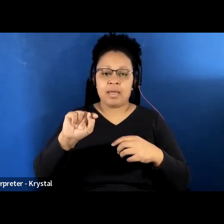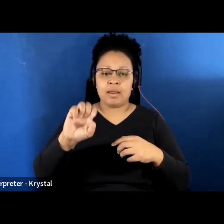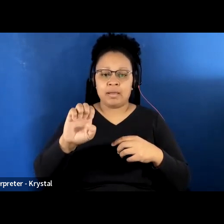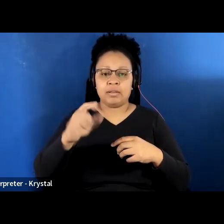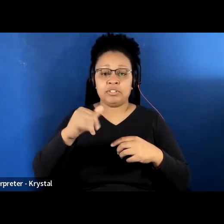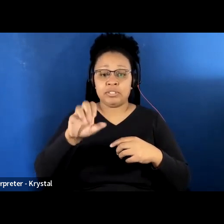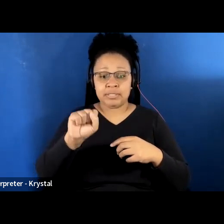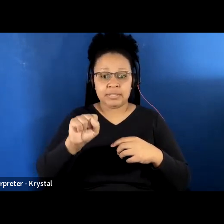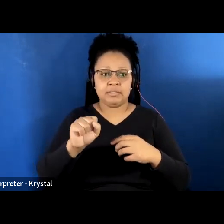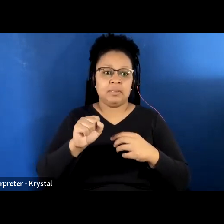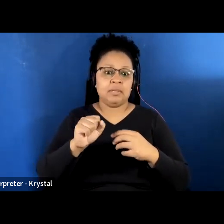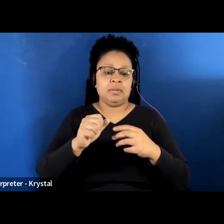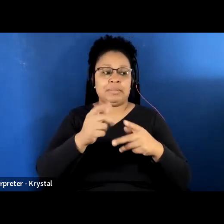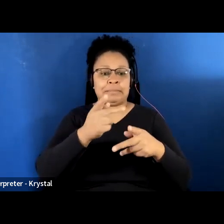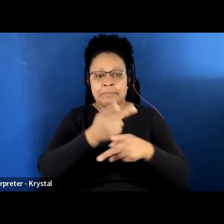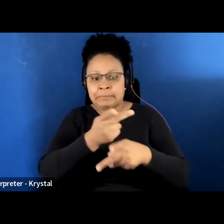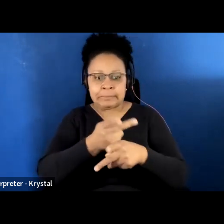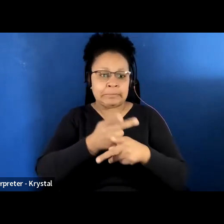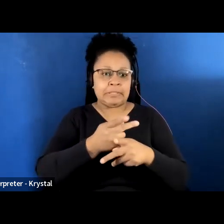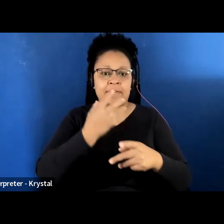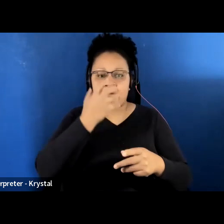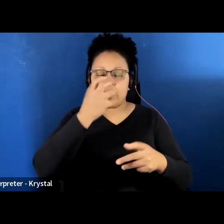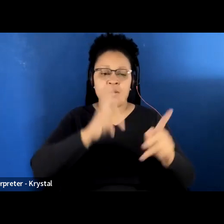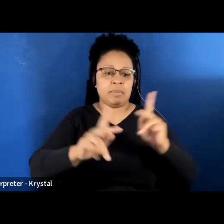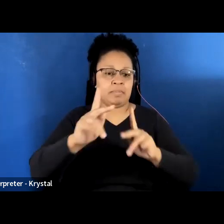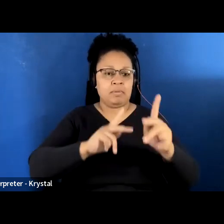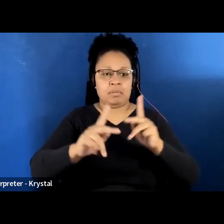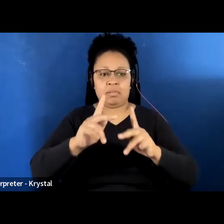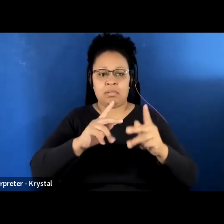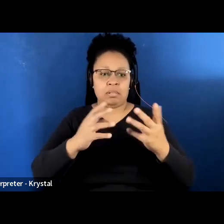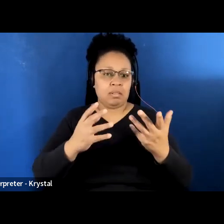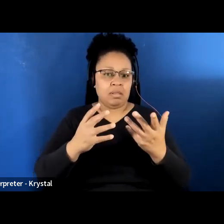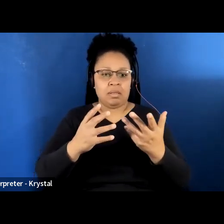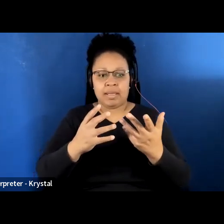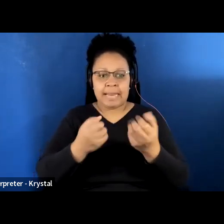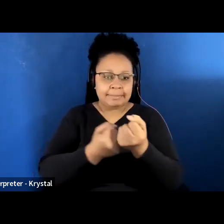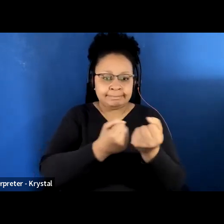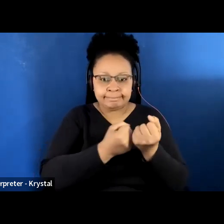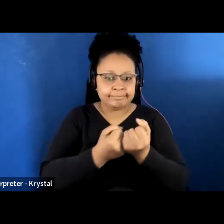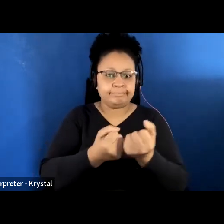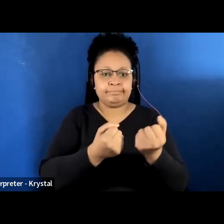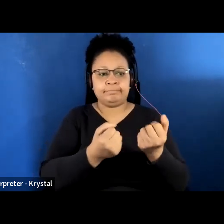assist them with those concerns. To respond to those at risk of self-harm or suicide.